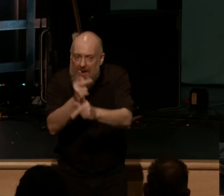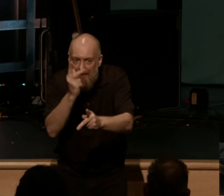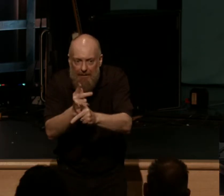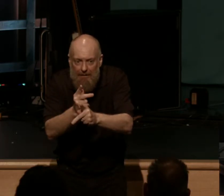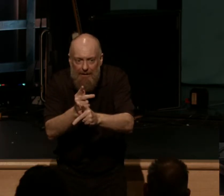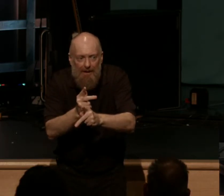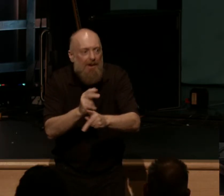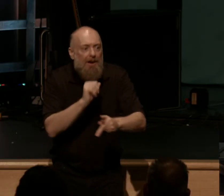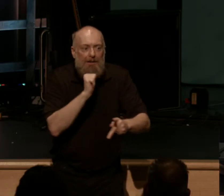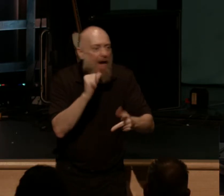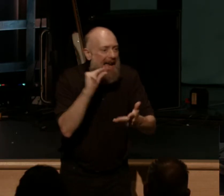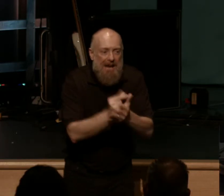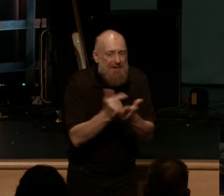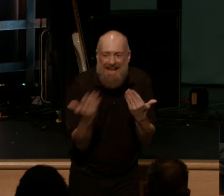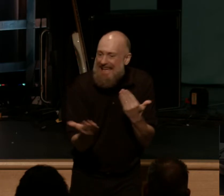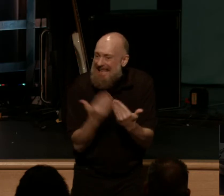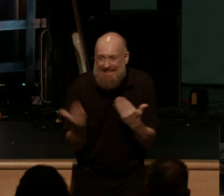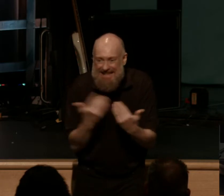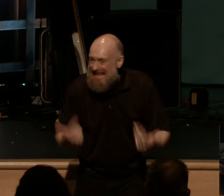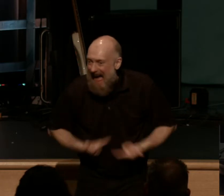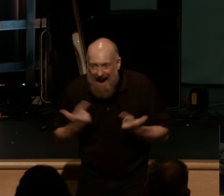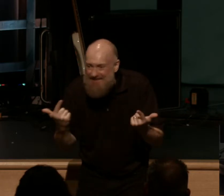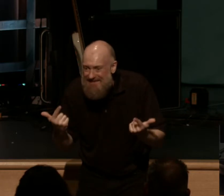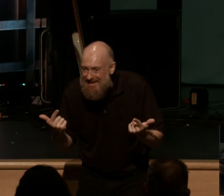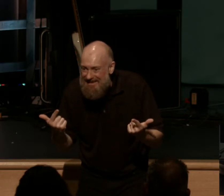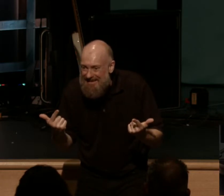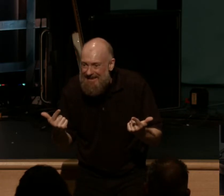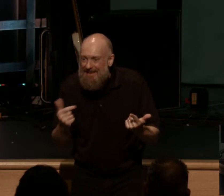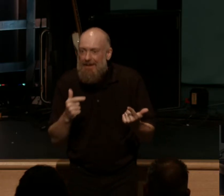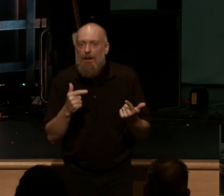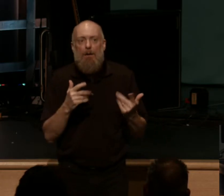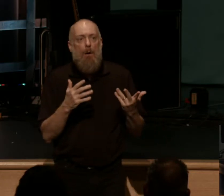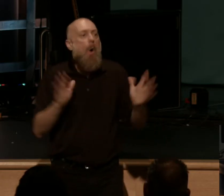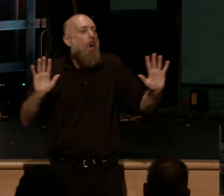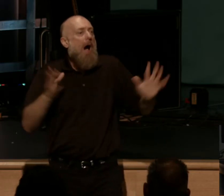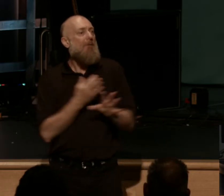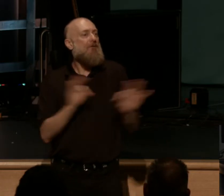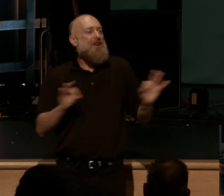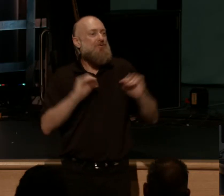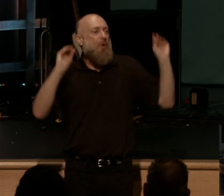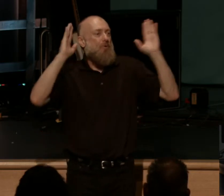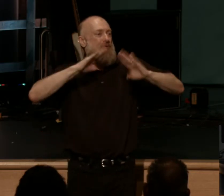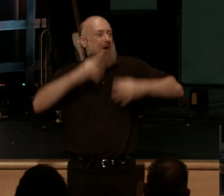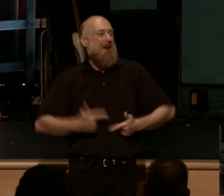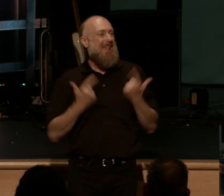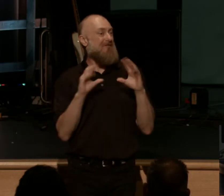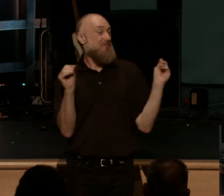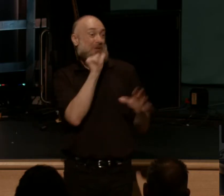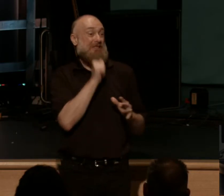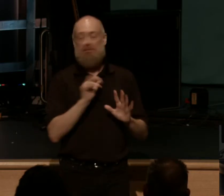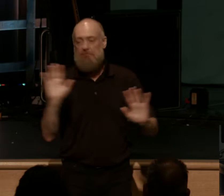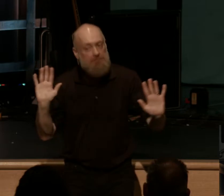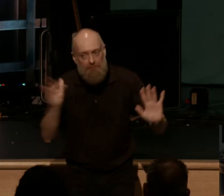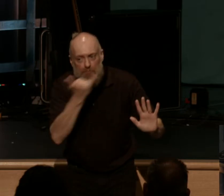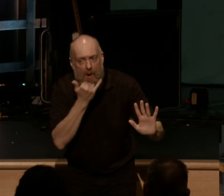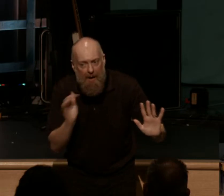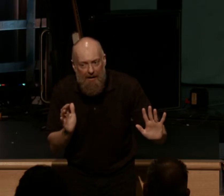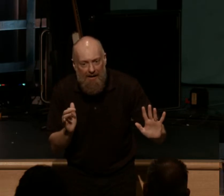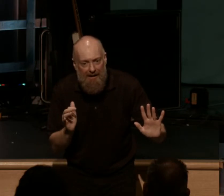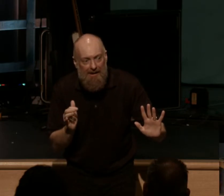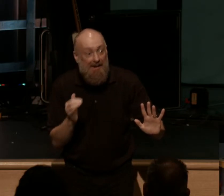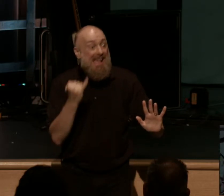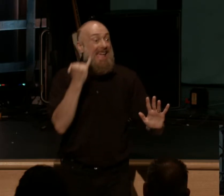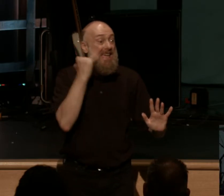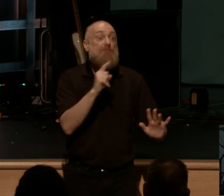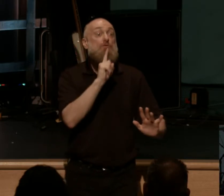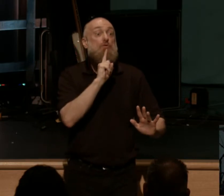not guarantee an easy life. It does not guarantee freedom from trial. It doesn't guarantee there won't be suffering. In fact, if you have your true